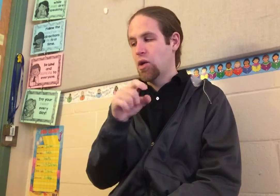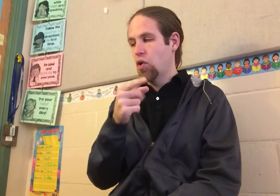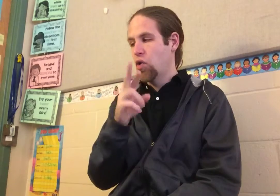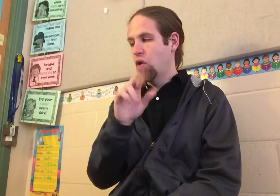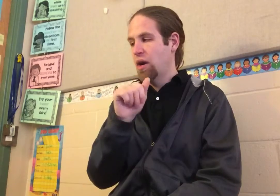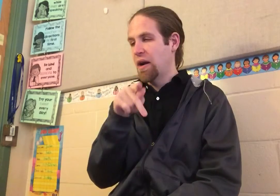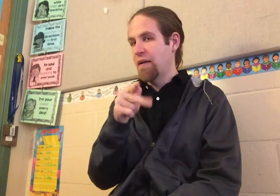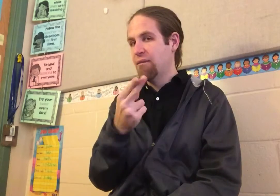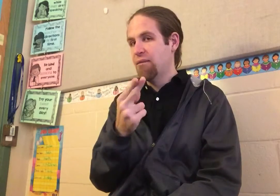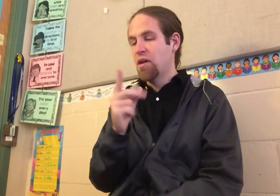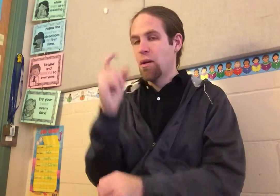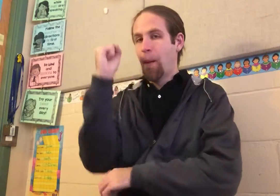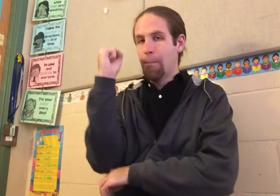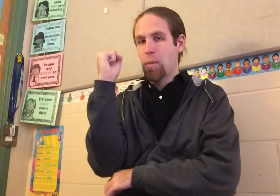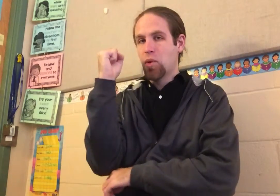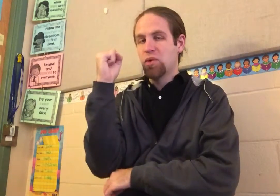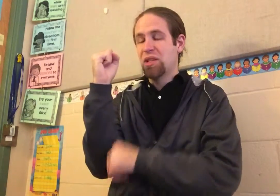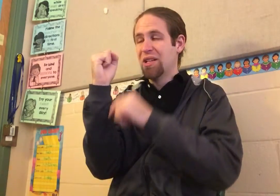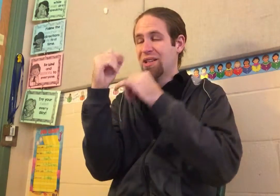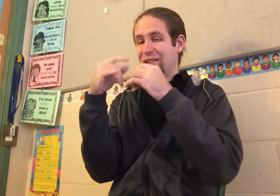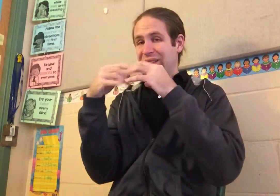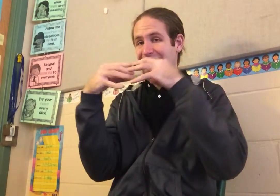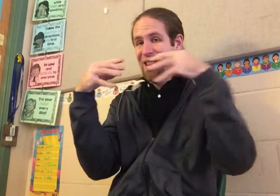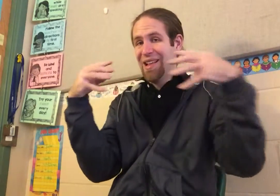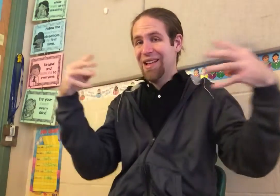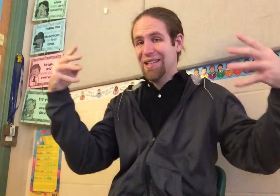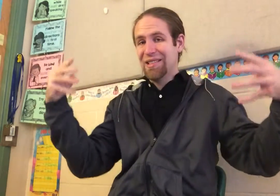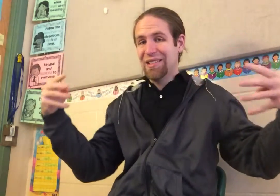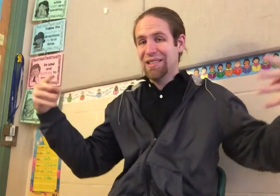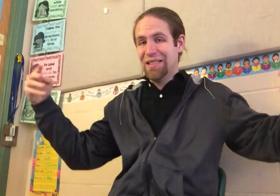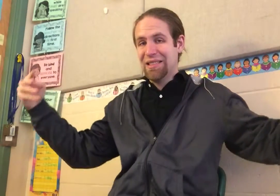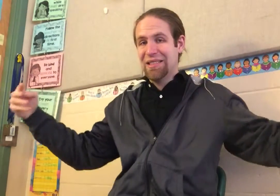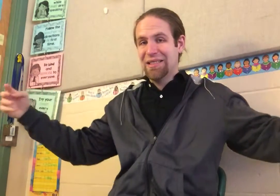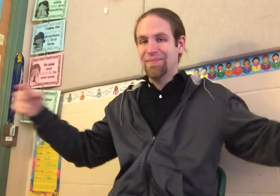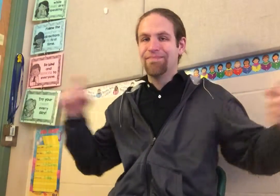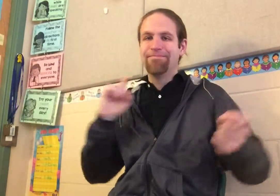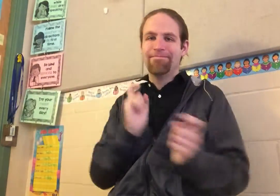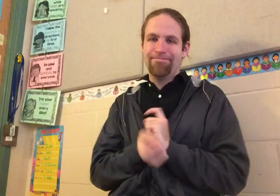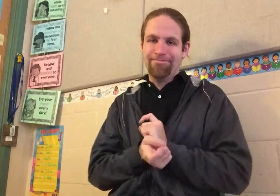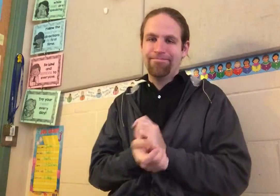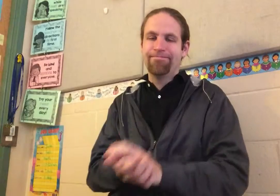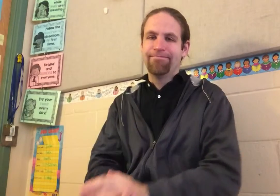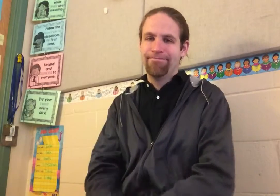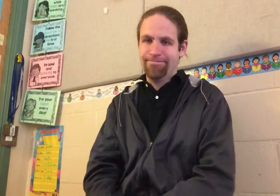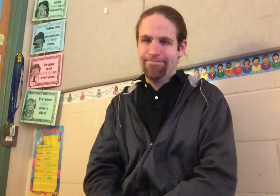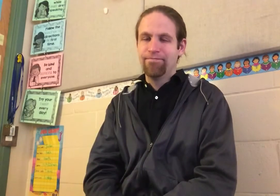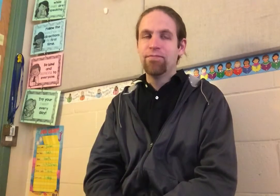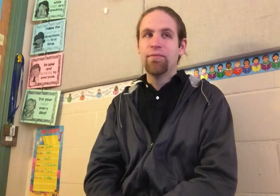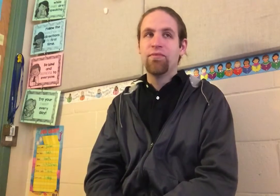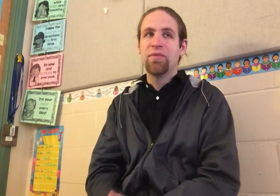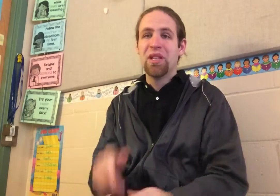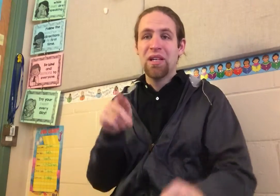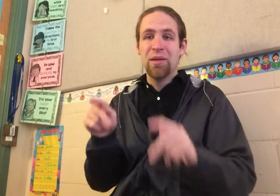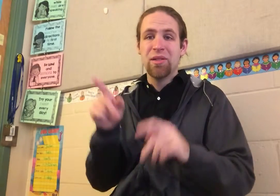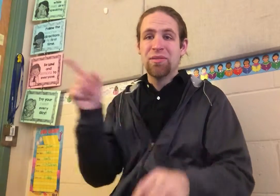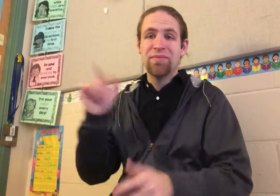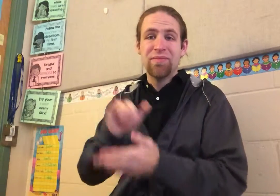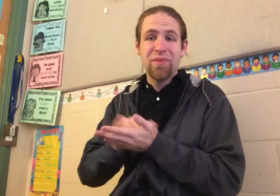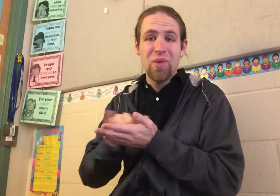telegraph lines stretched across the country, it changed things. People in New York could send telegraph